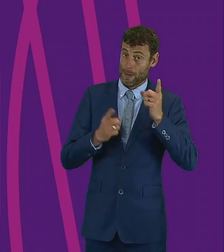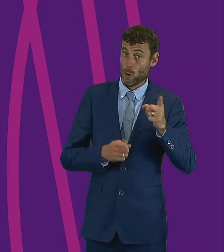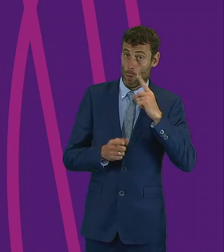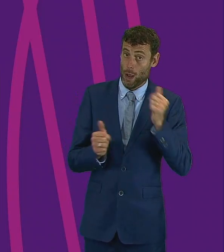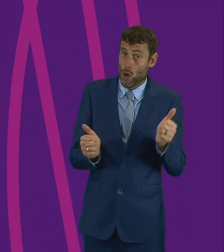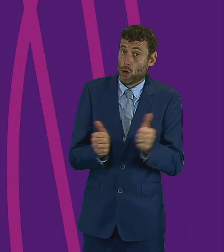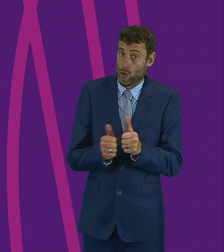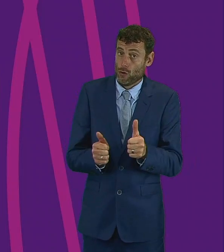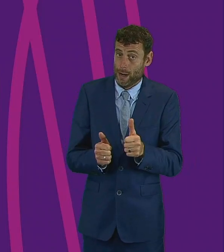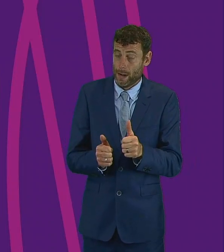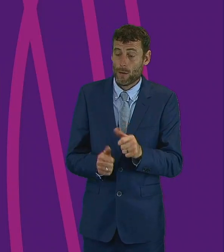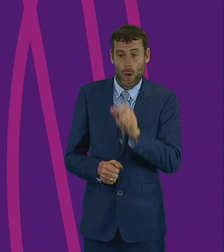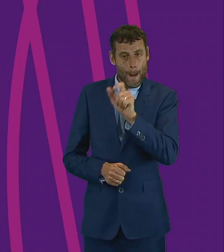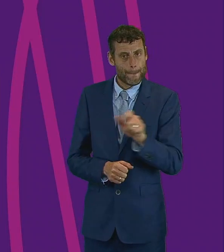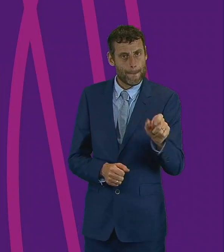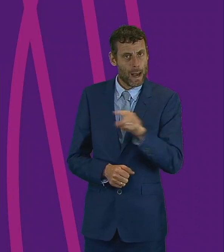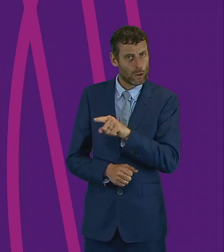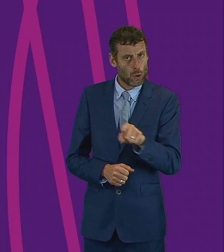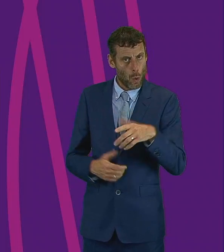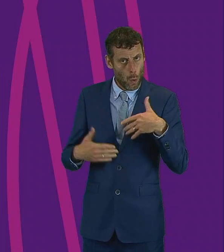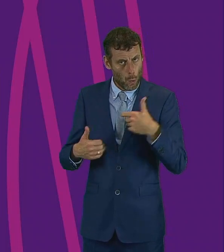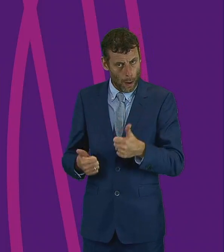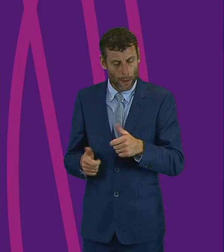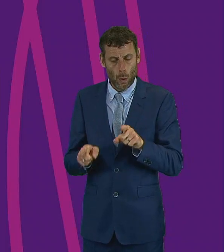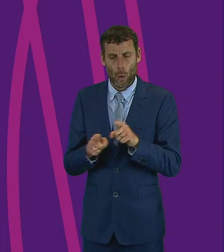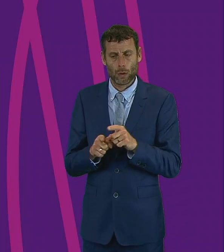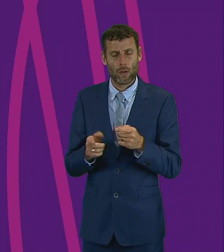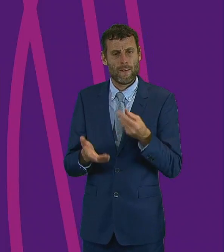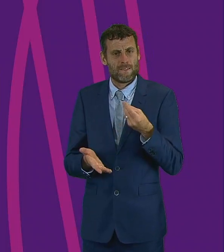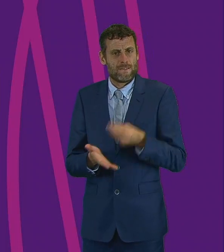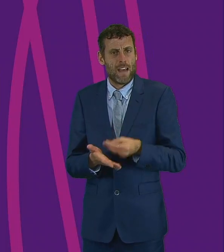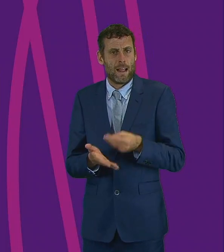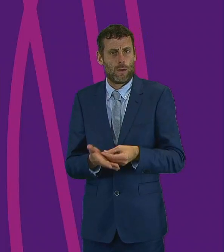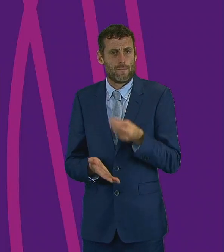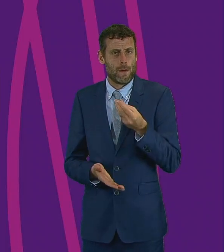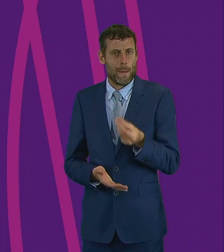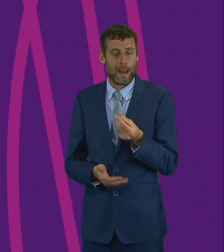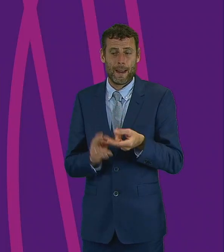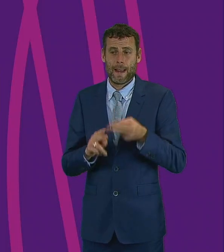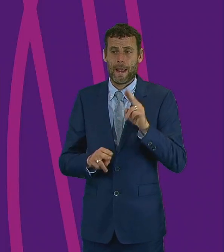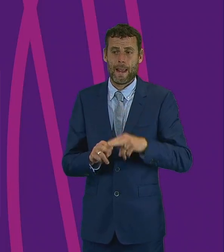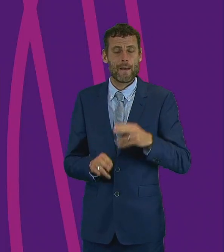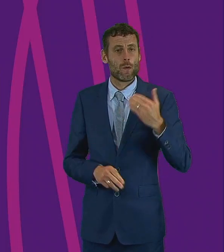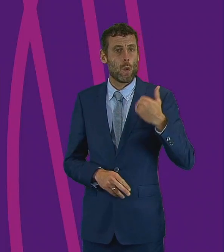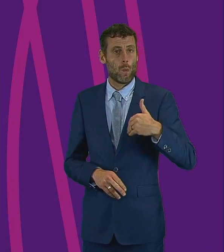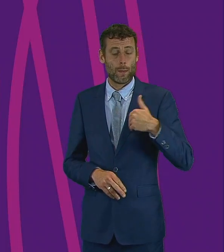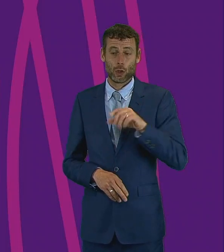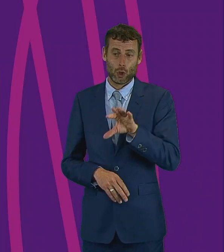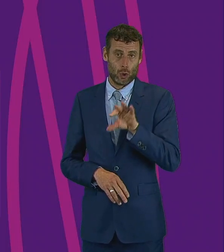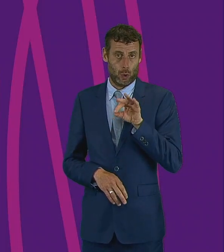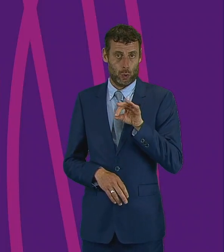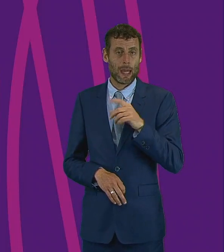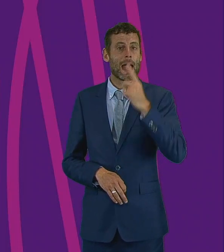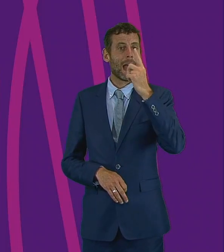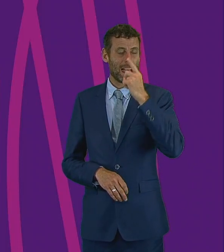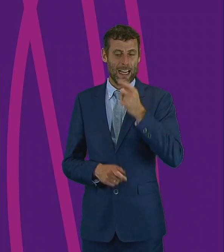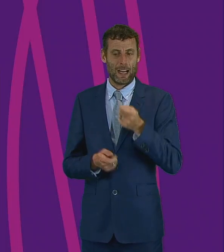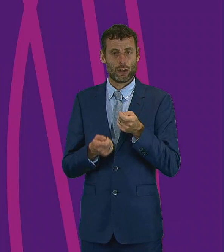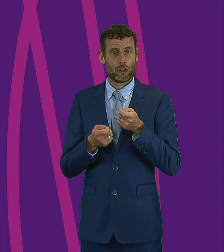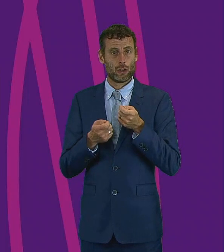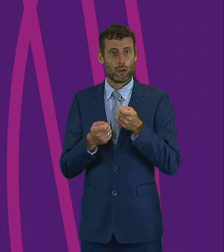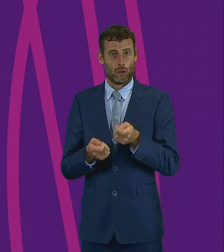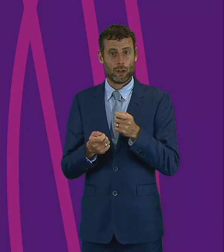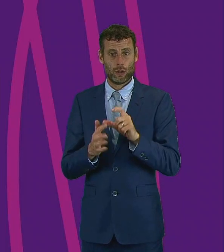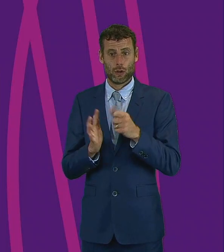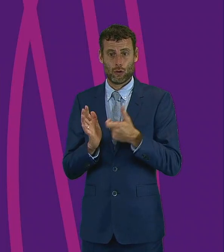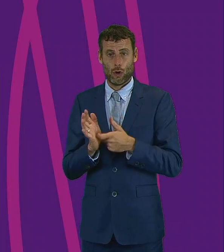well-being, and indeed value for money, that if the women choose, they will be able to be treated by Dr. Veronicus,